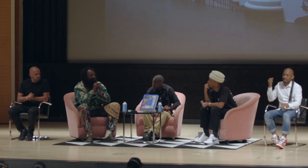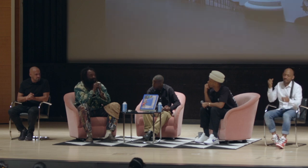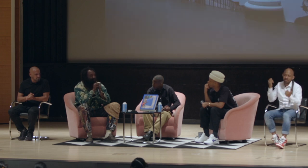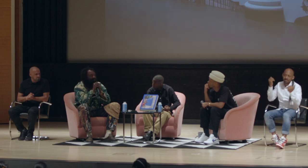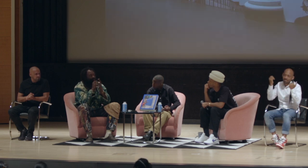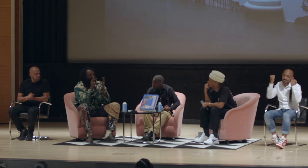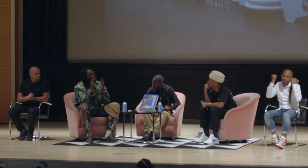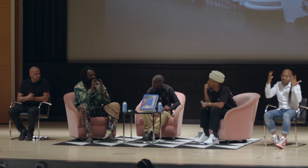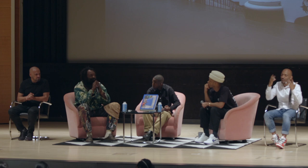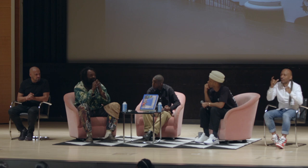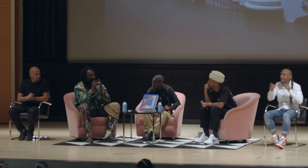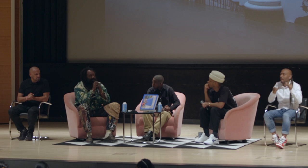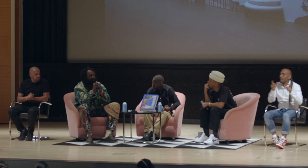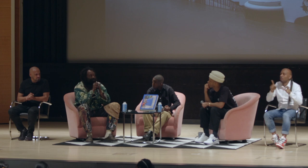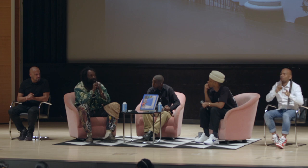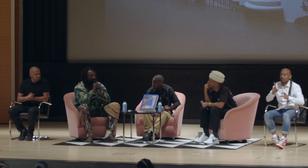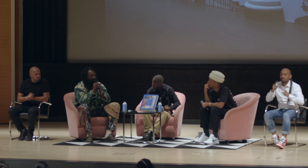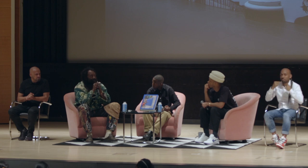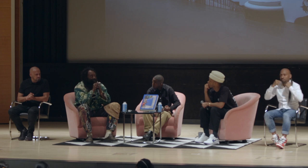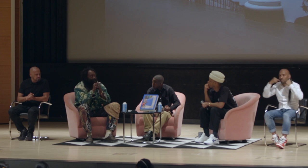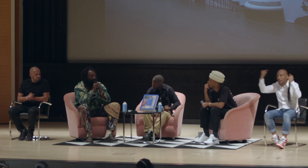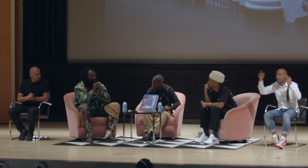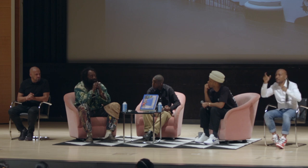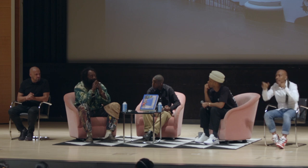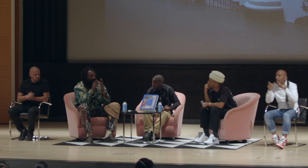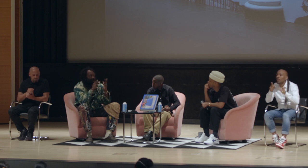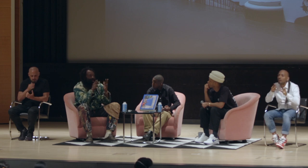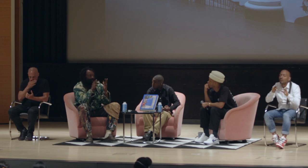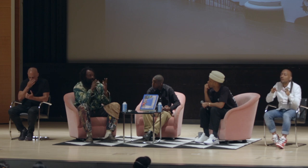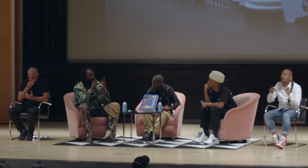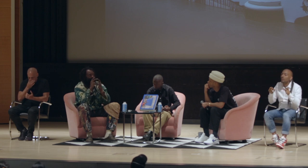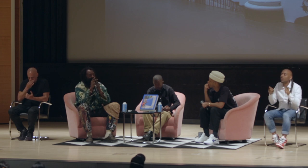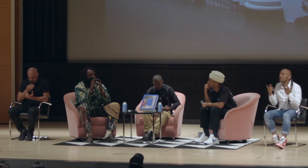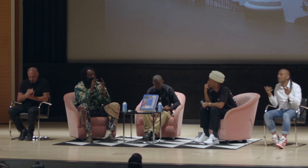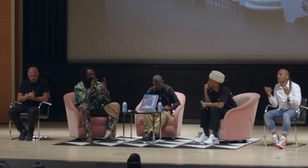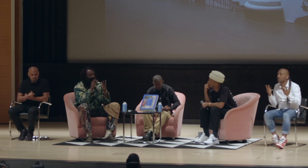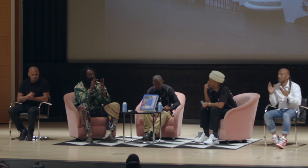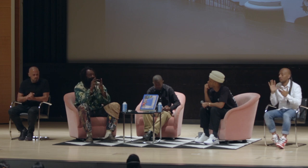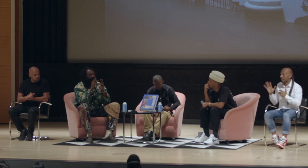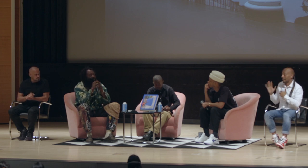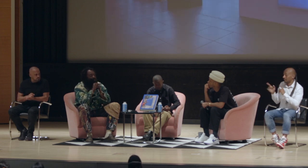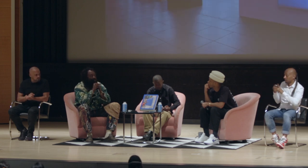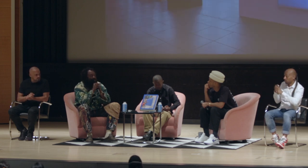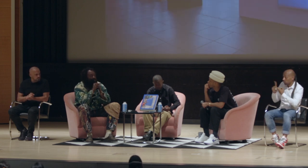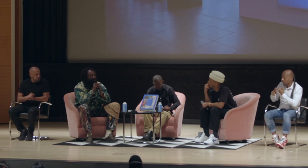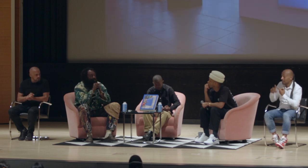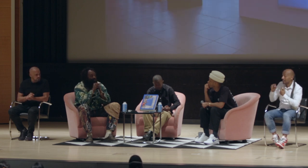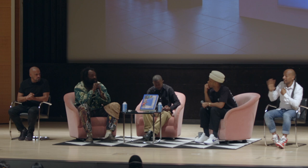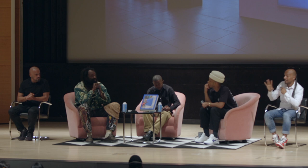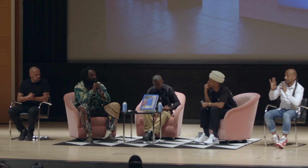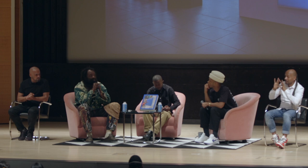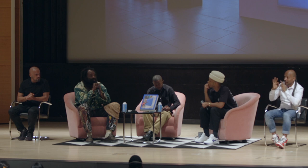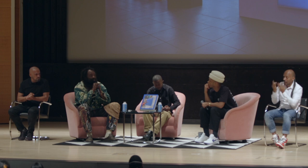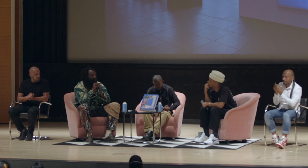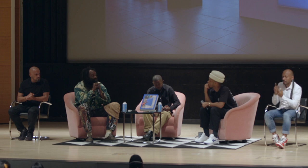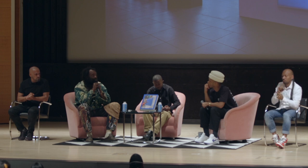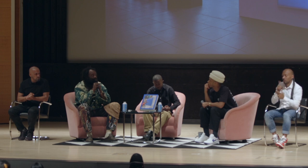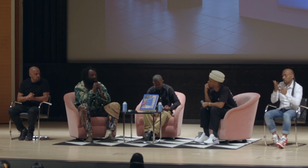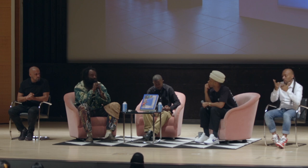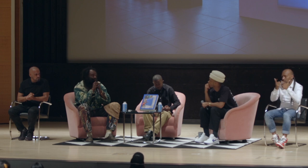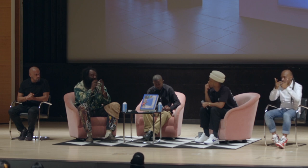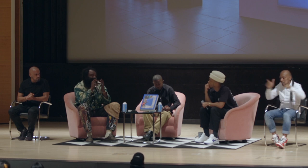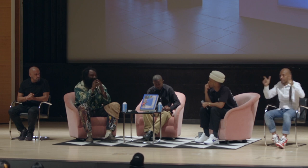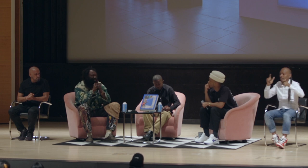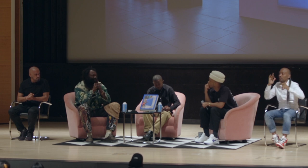I know so many people, powerful, famous people. And his friends and his family were, you know, a big concern to him, you